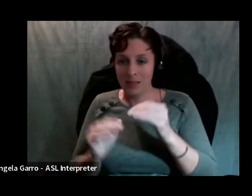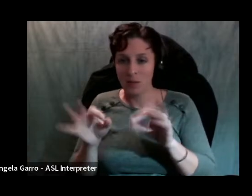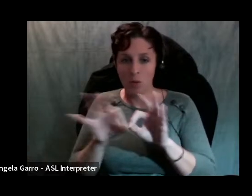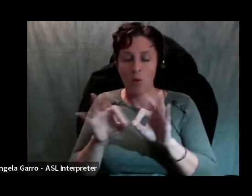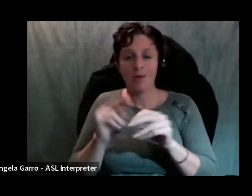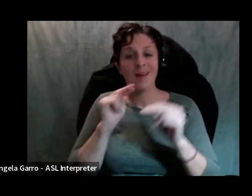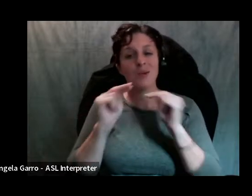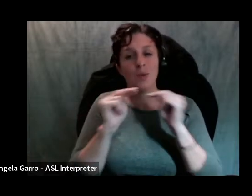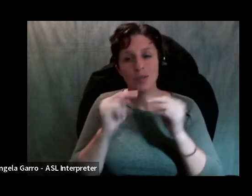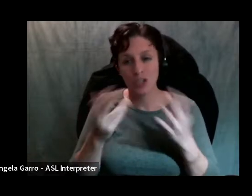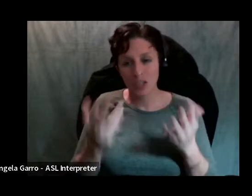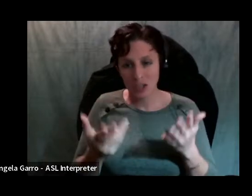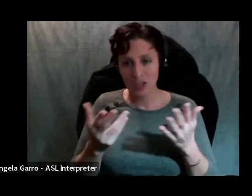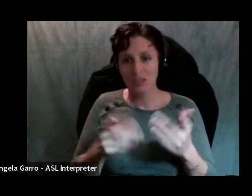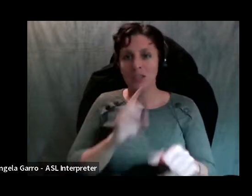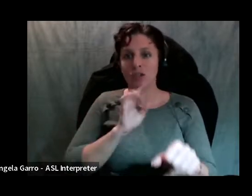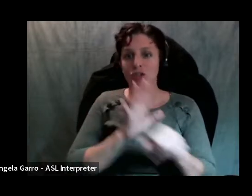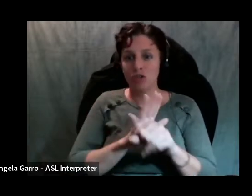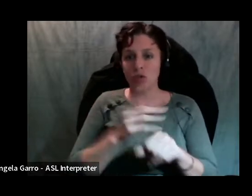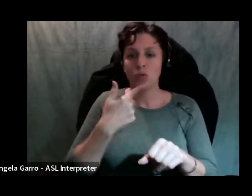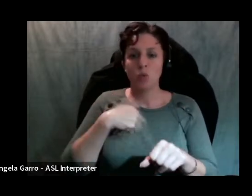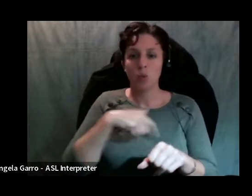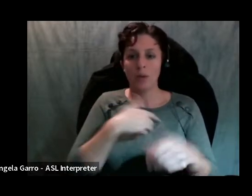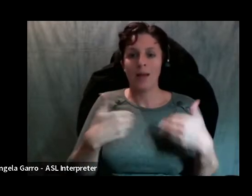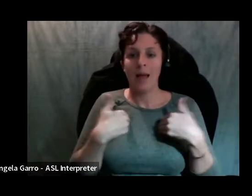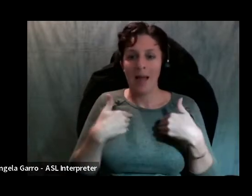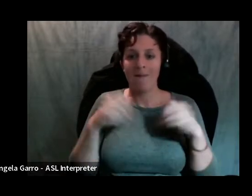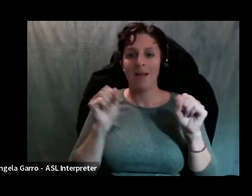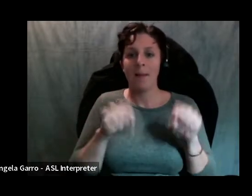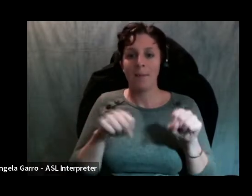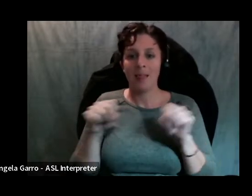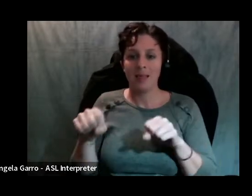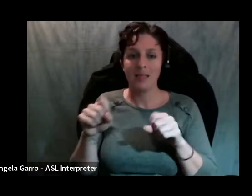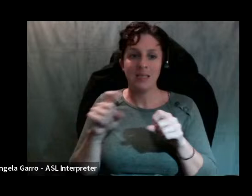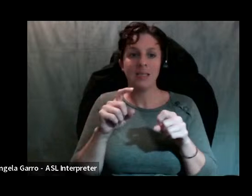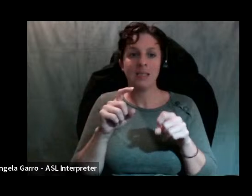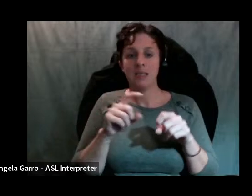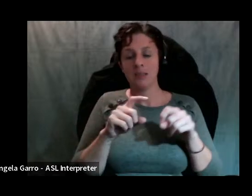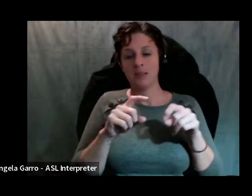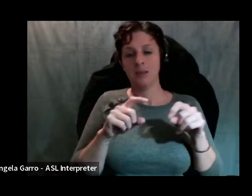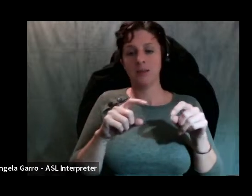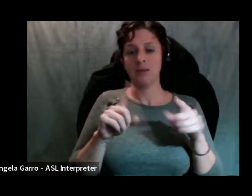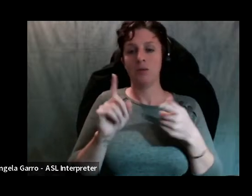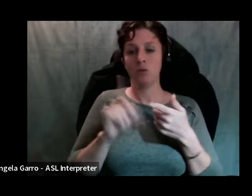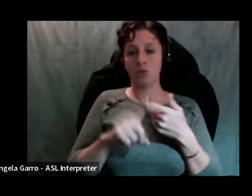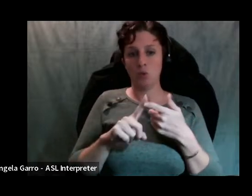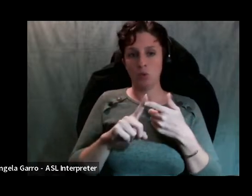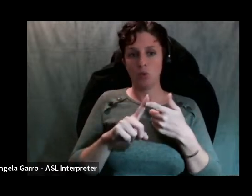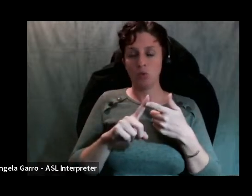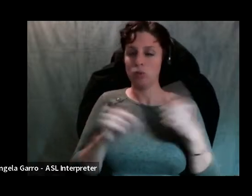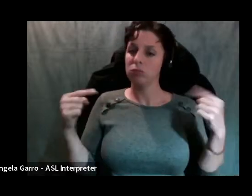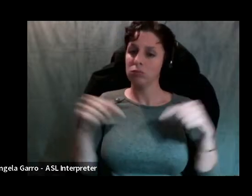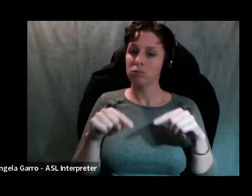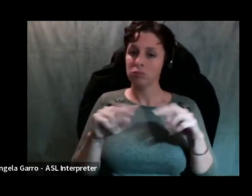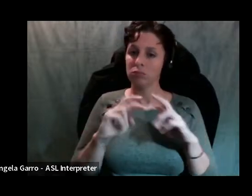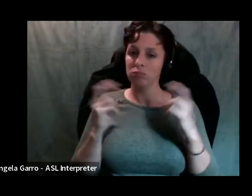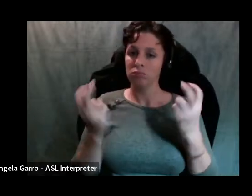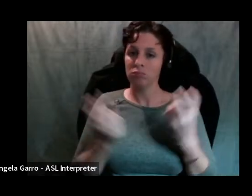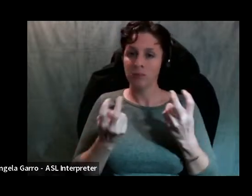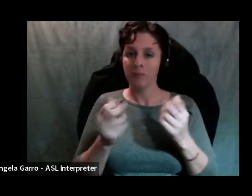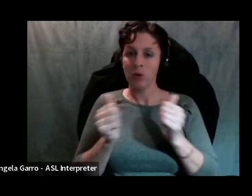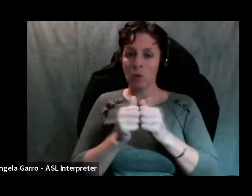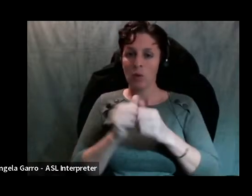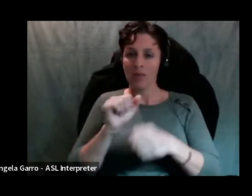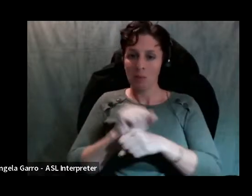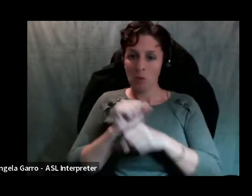negotiations and ensuring that we have the ability to come to the table with our